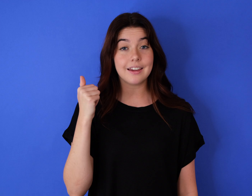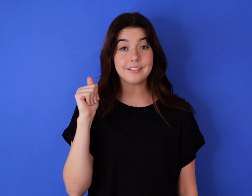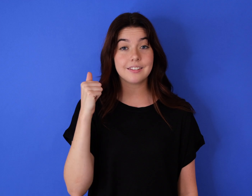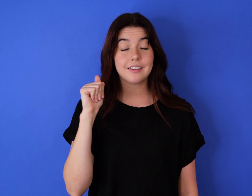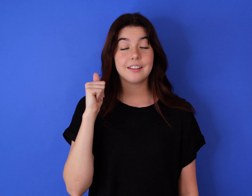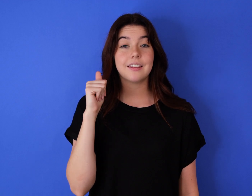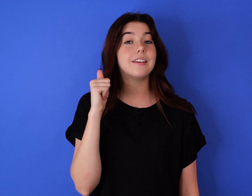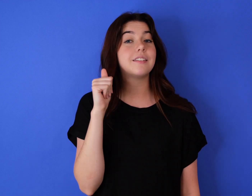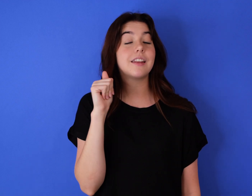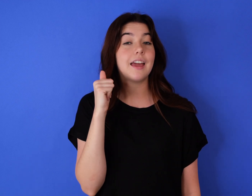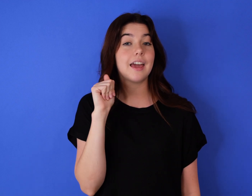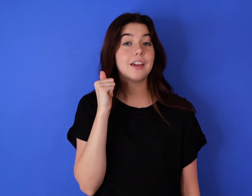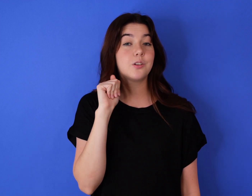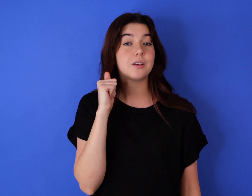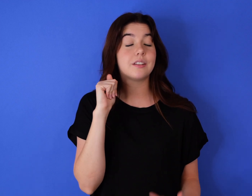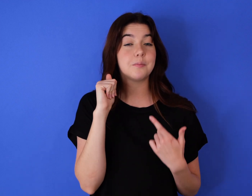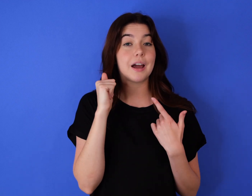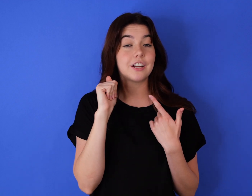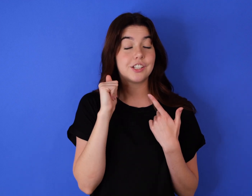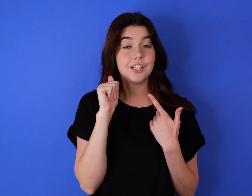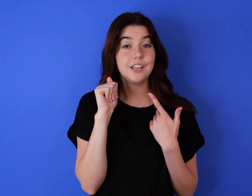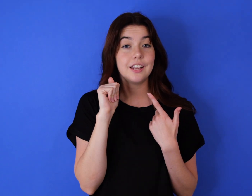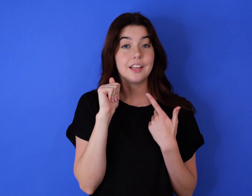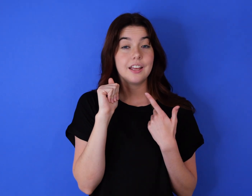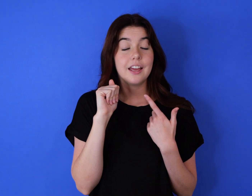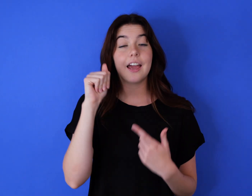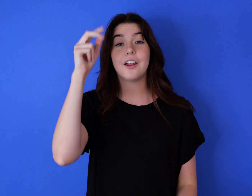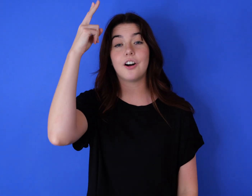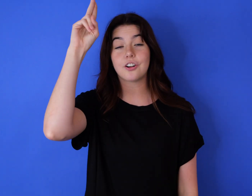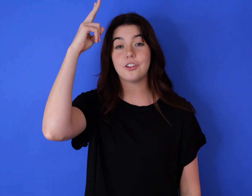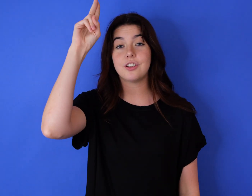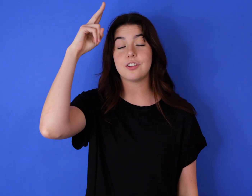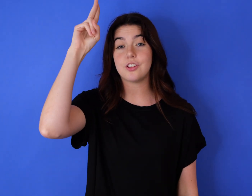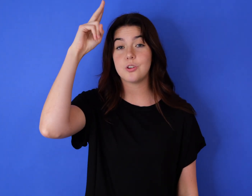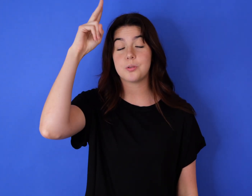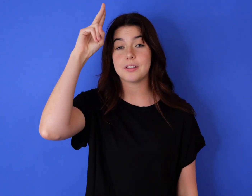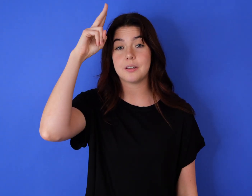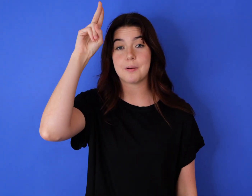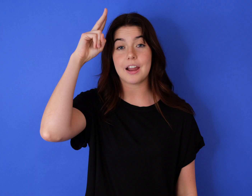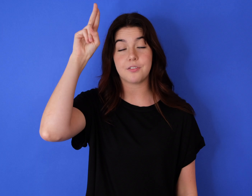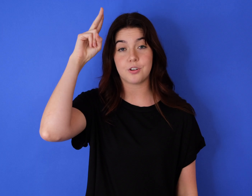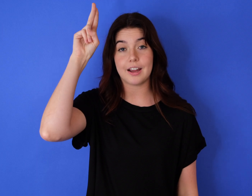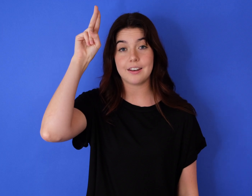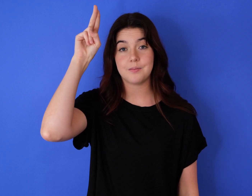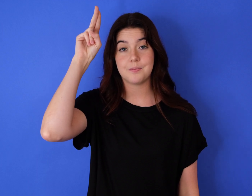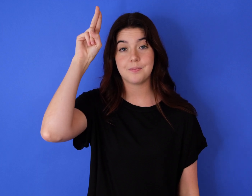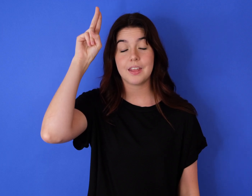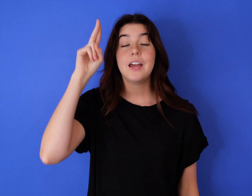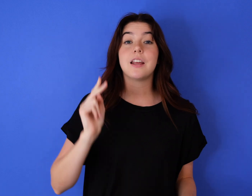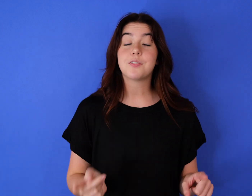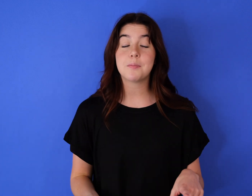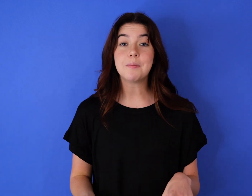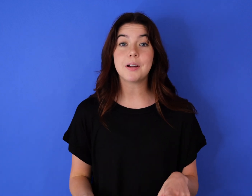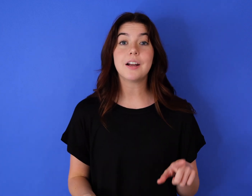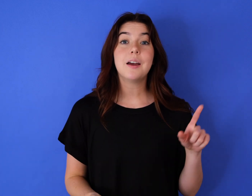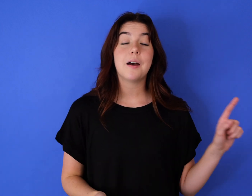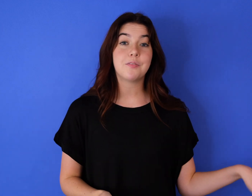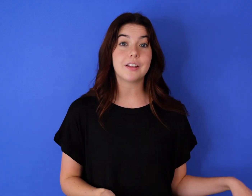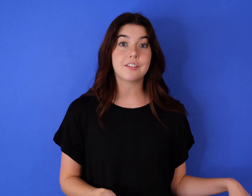Aunt is an A twisted by your chin, and uncle is a U twisted by your forehead. Now if you remember a few lessons